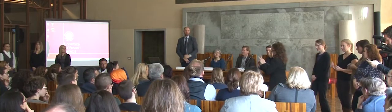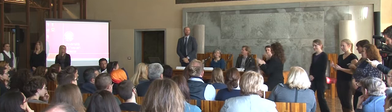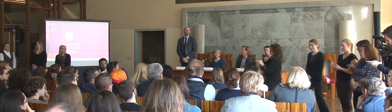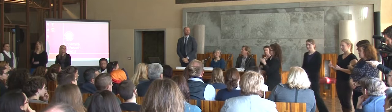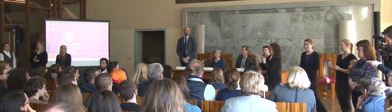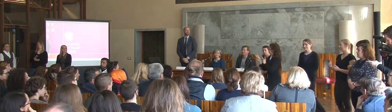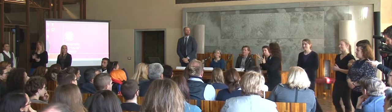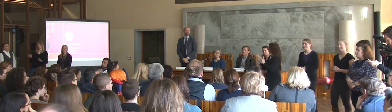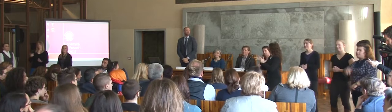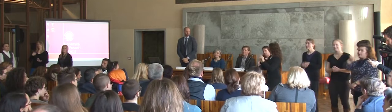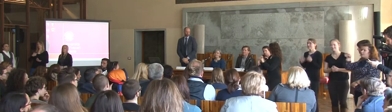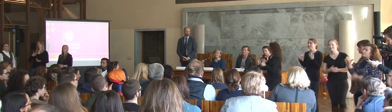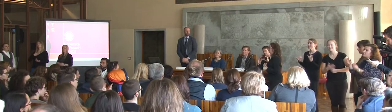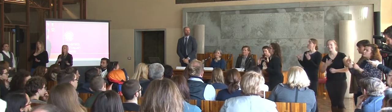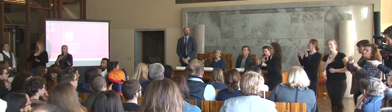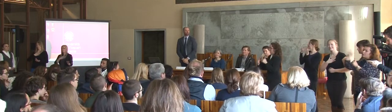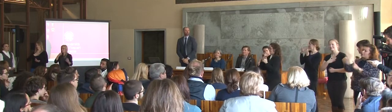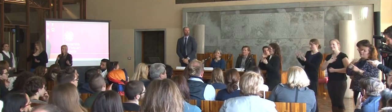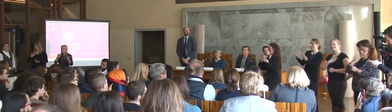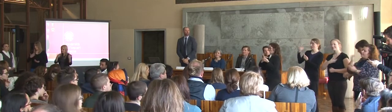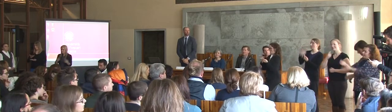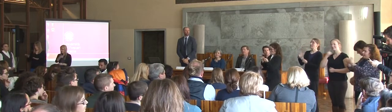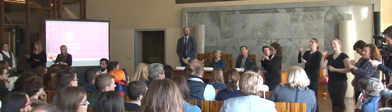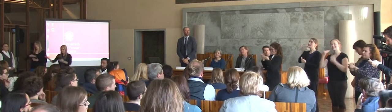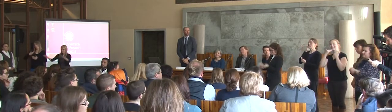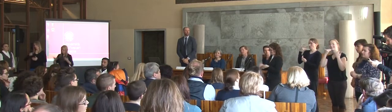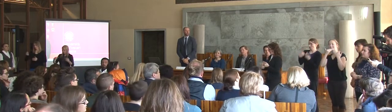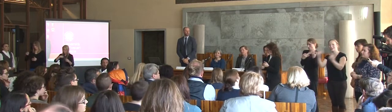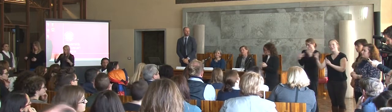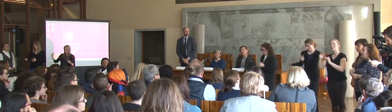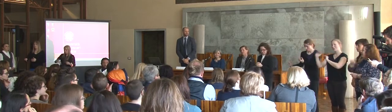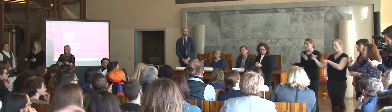I would like to thank you for inviting me here, and I bring the